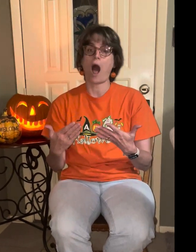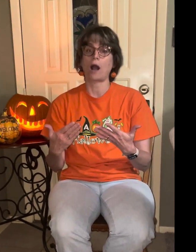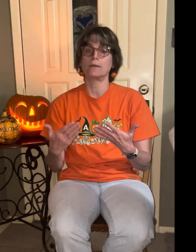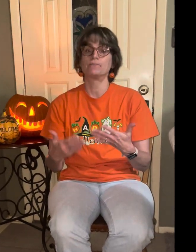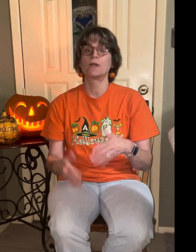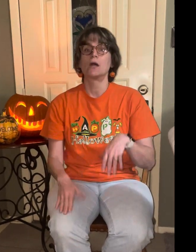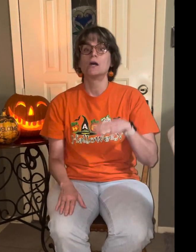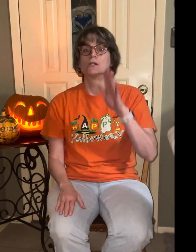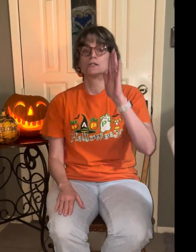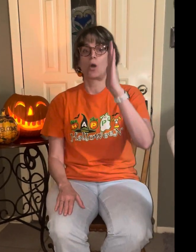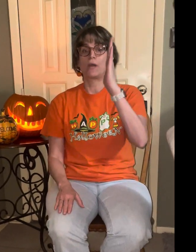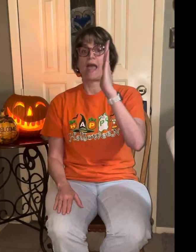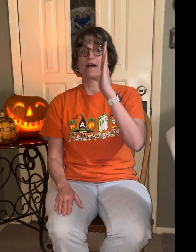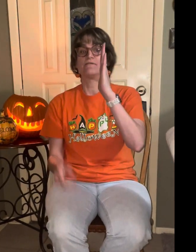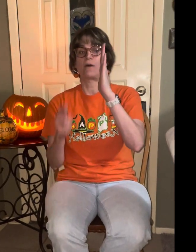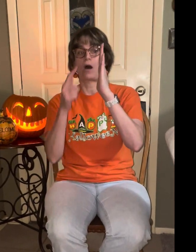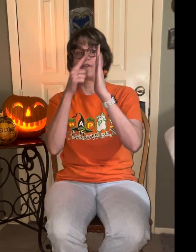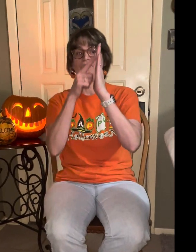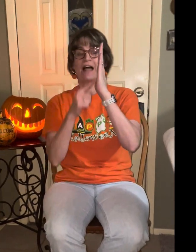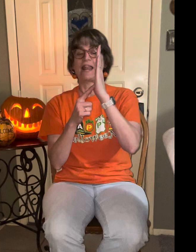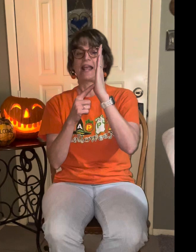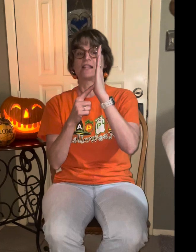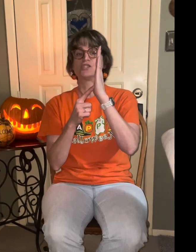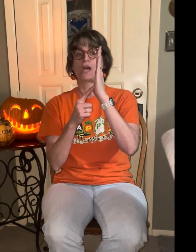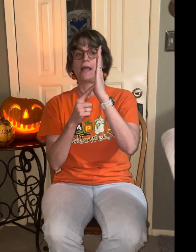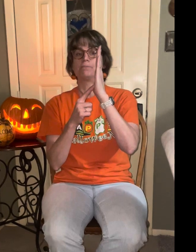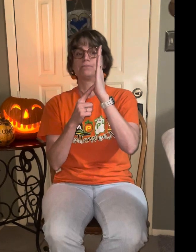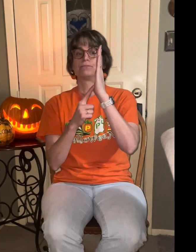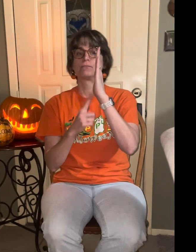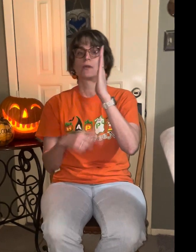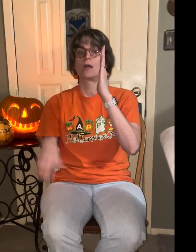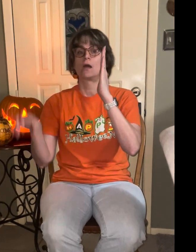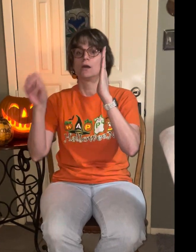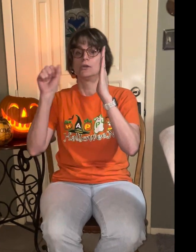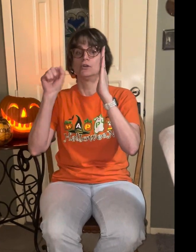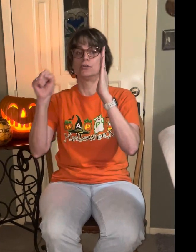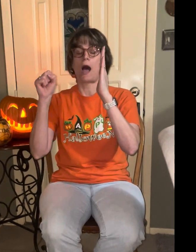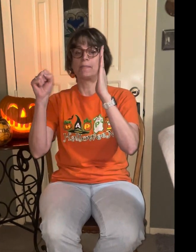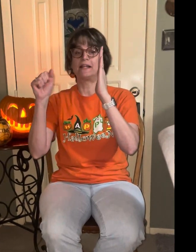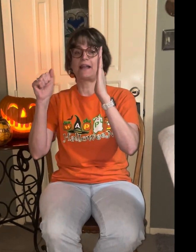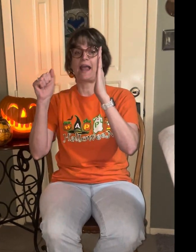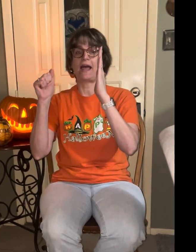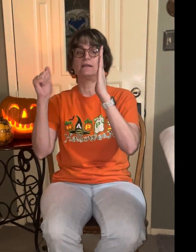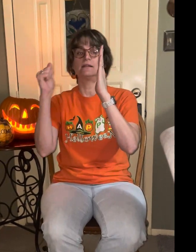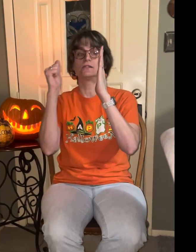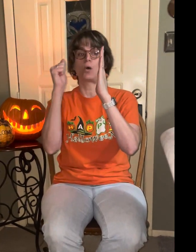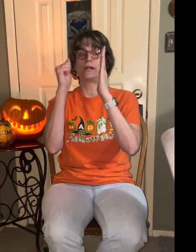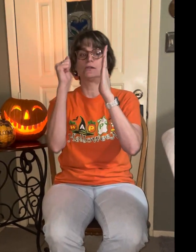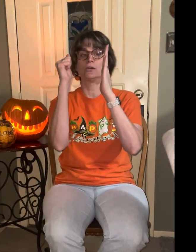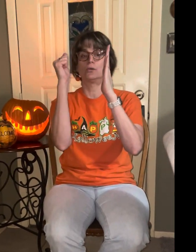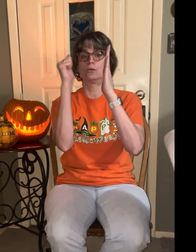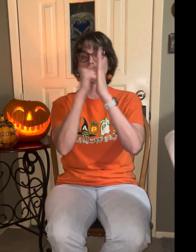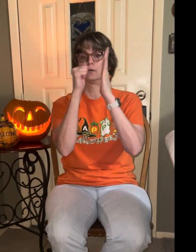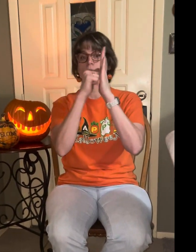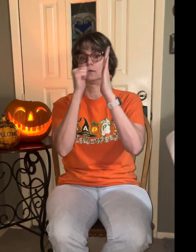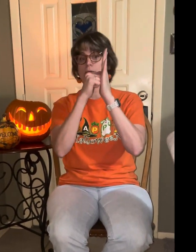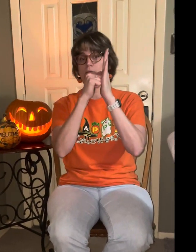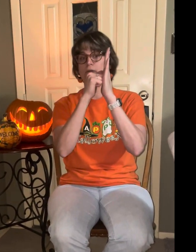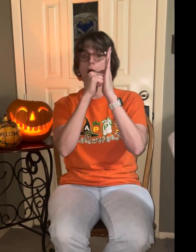knock. So we have a flat hand shape. Your dominant hand is going to knock